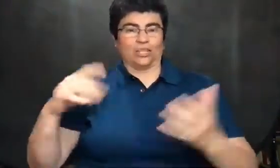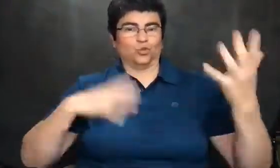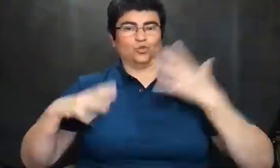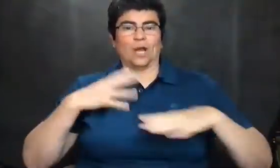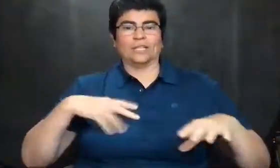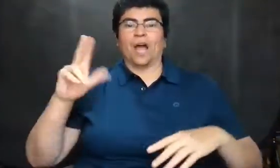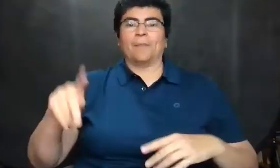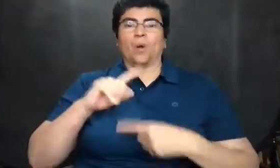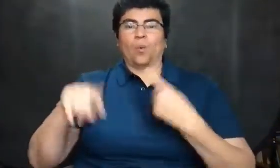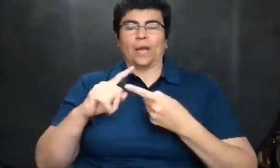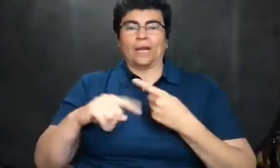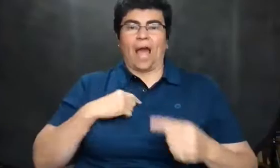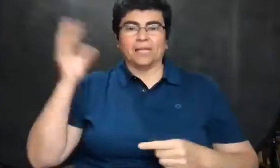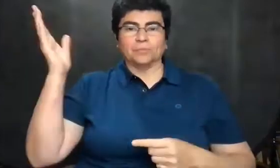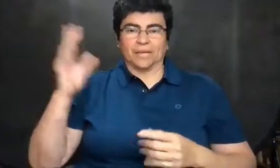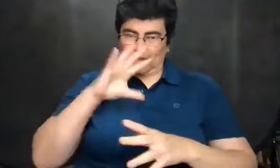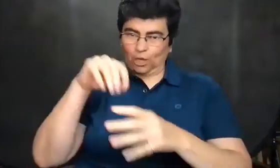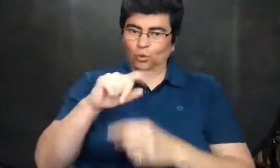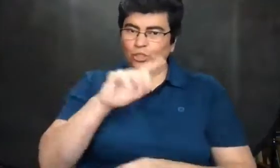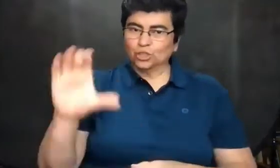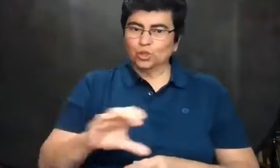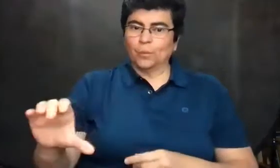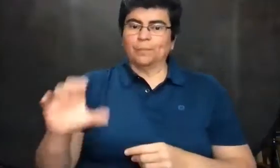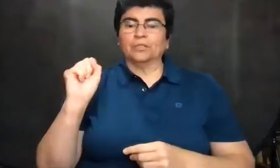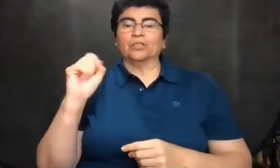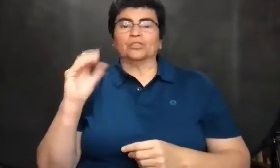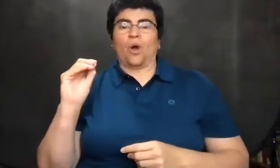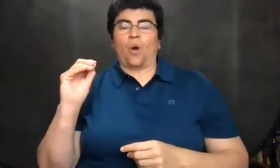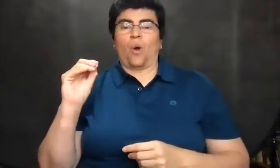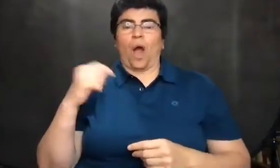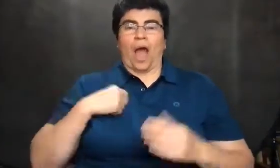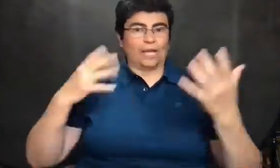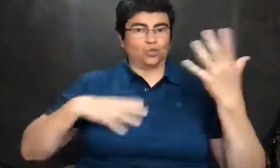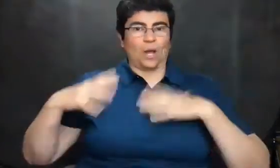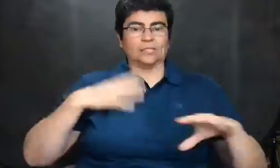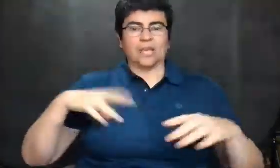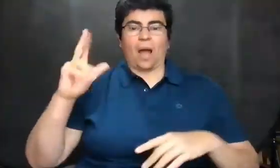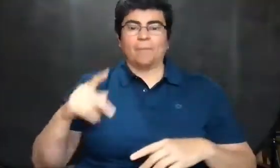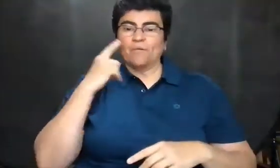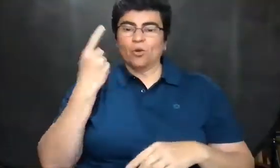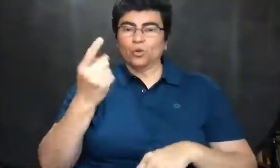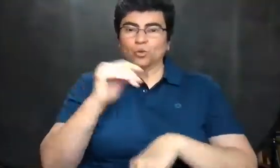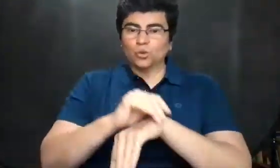that includes being on Zoom. And so I dressed up for you tonight. I hope you like the way I